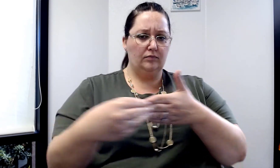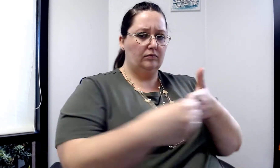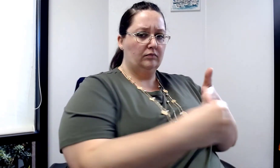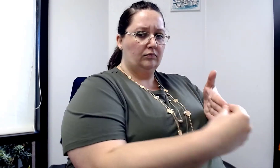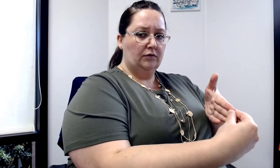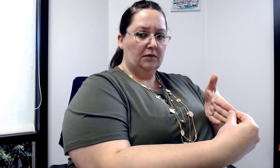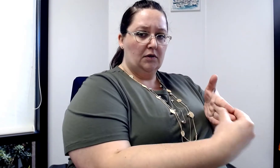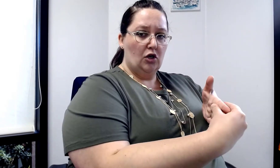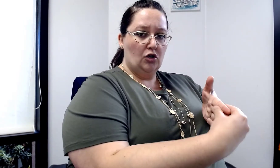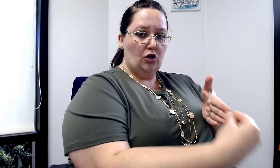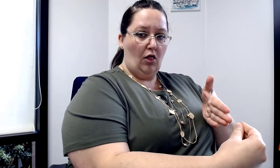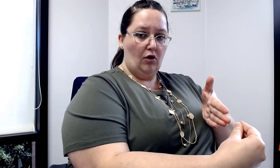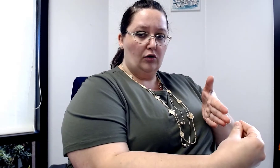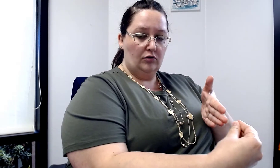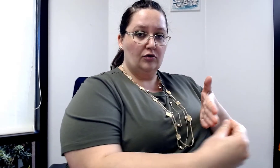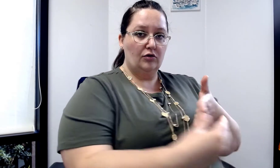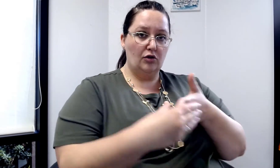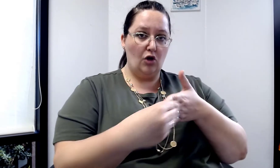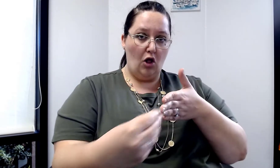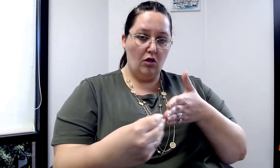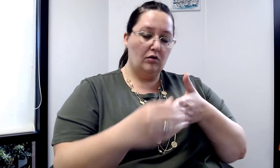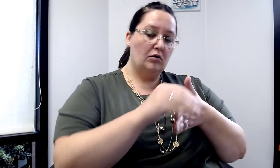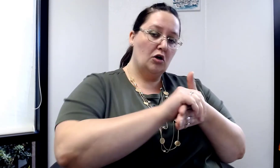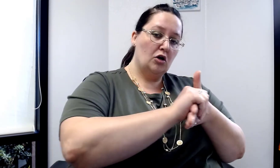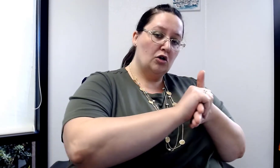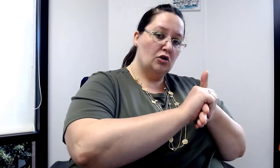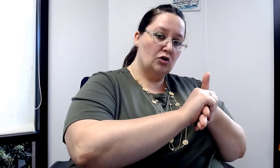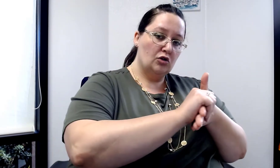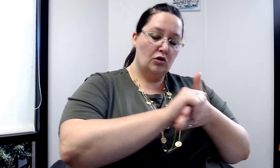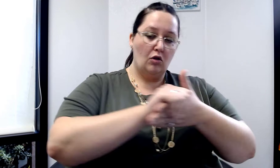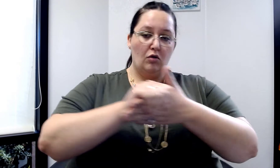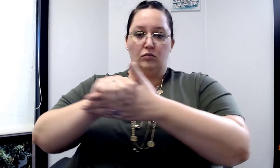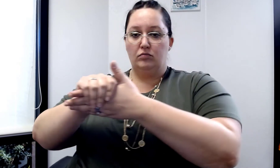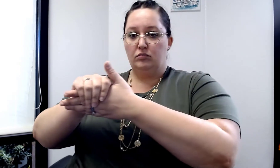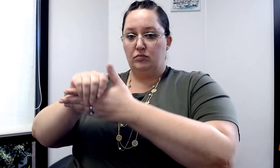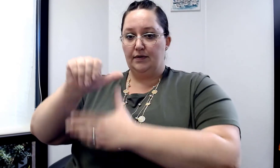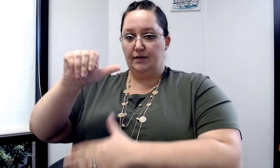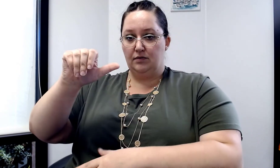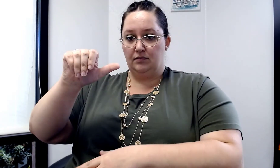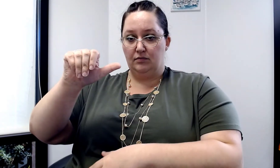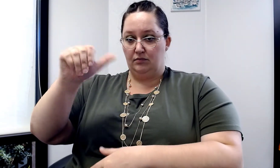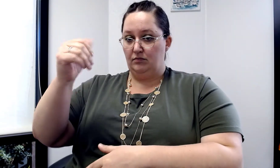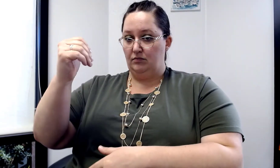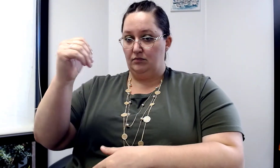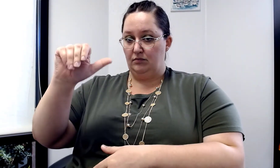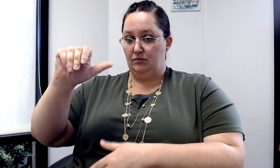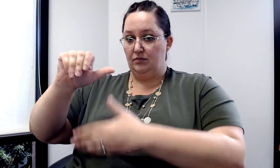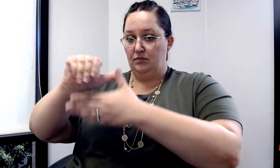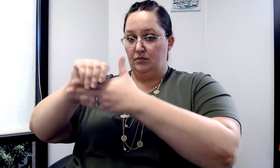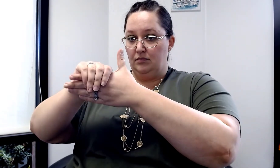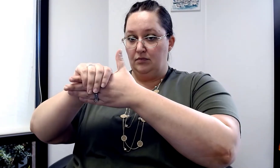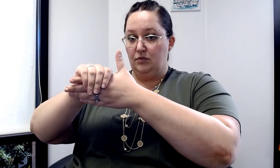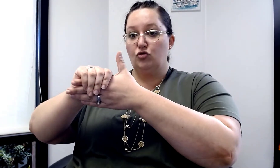You can come off your fingertips or off of the top. I sign mine off of the top. It's like an open A,